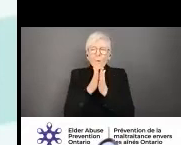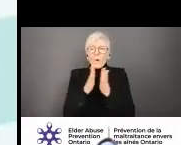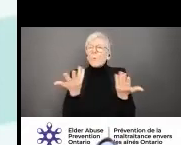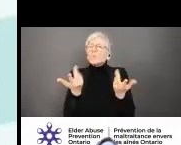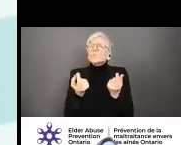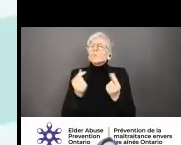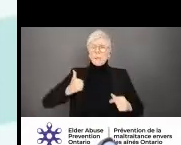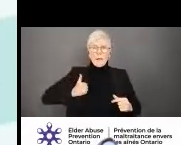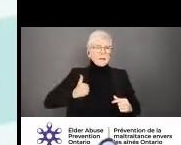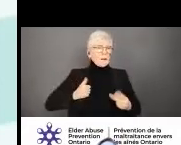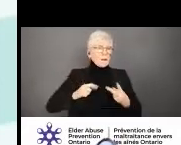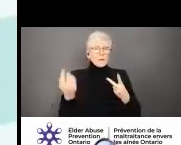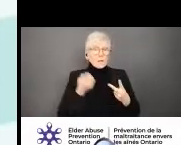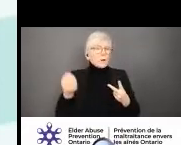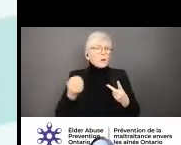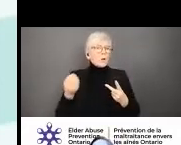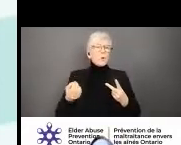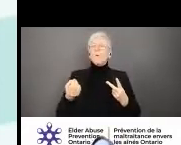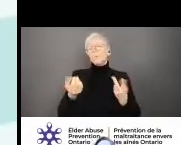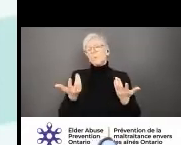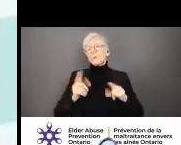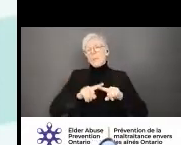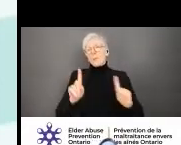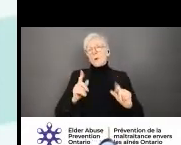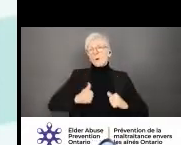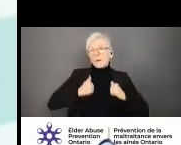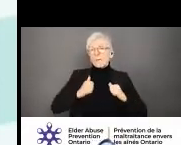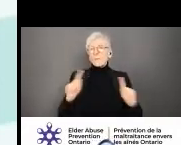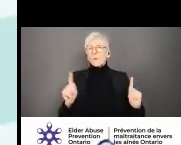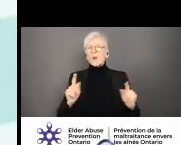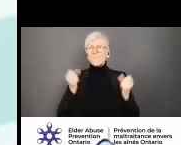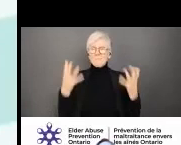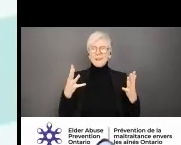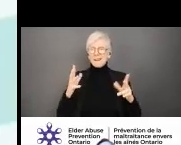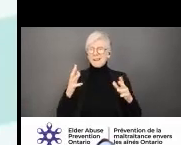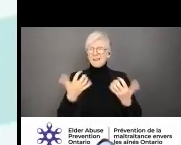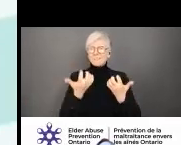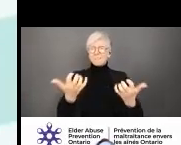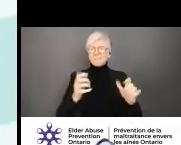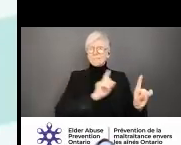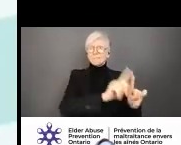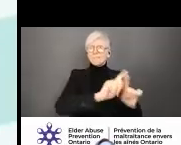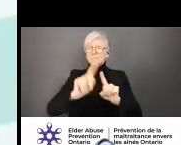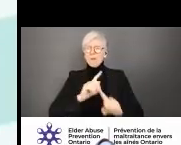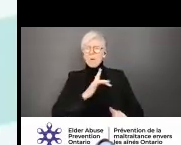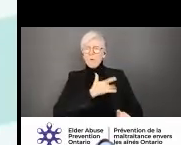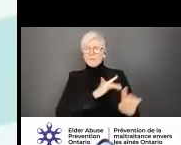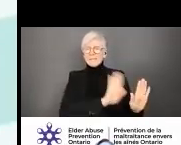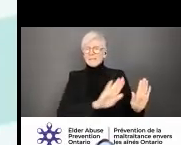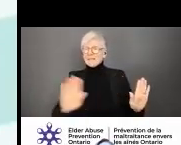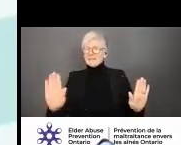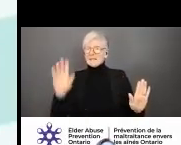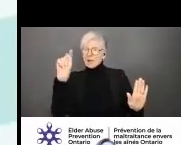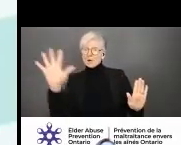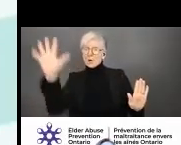within Ontario, depending on where you are. We've got many people from the different provinces and territories with us today. So